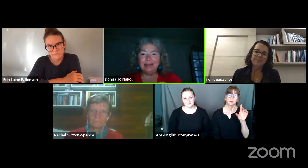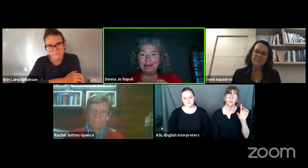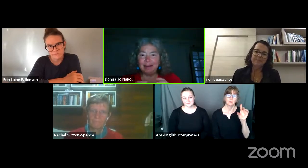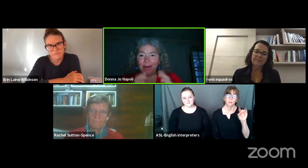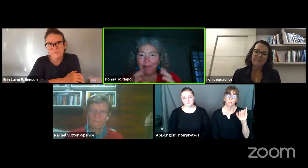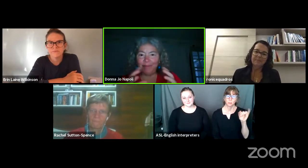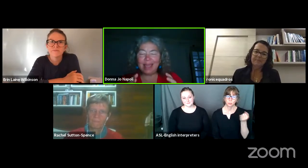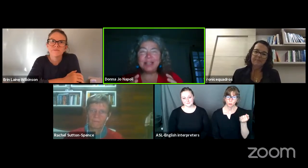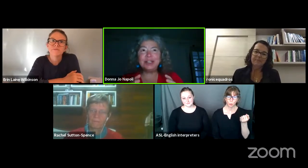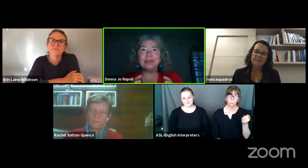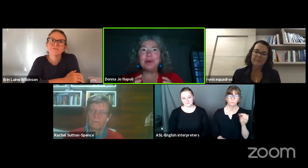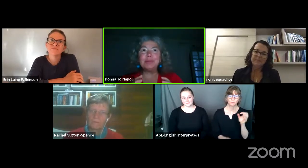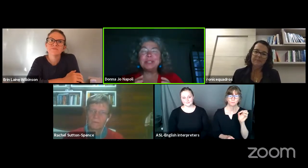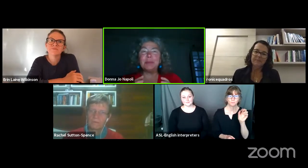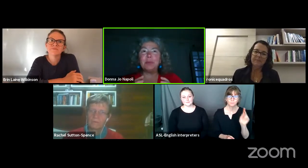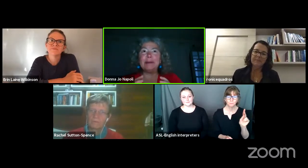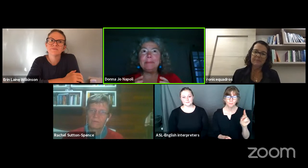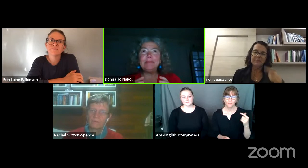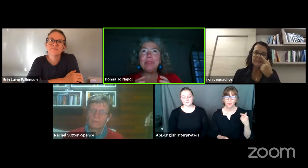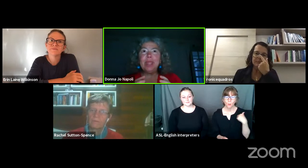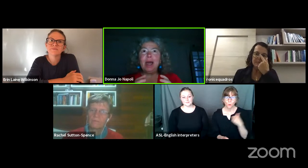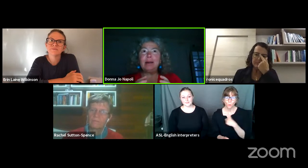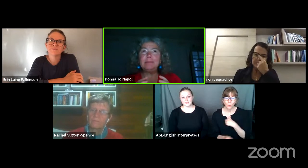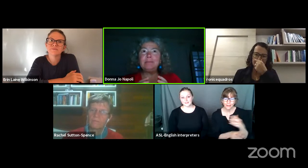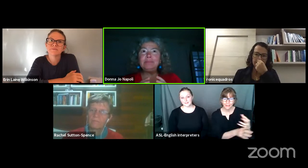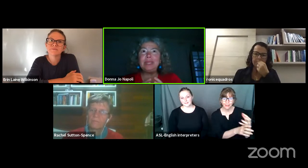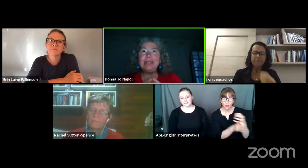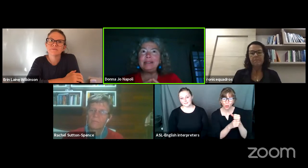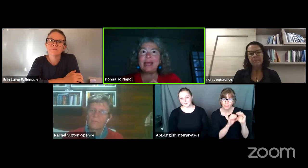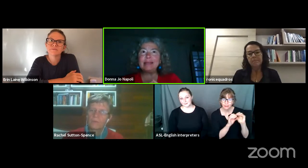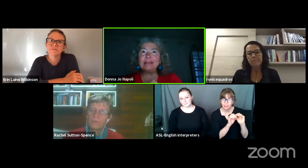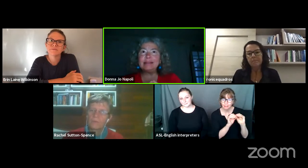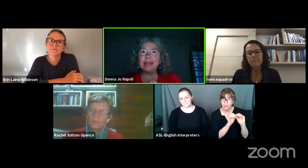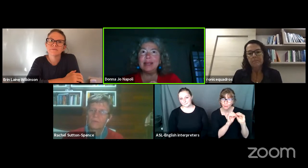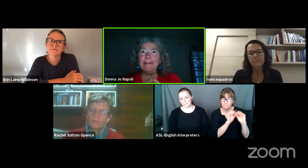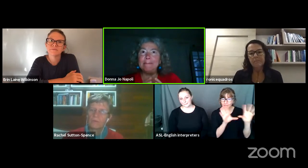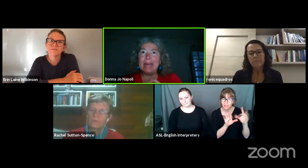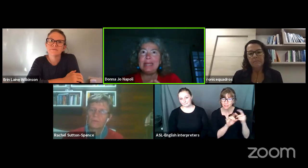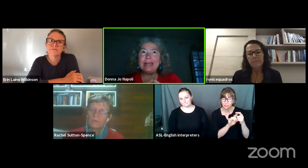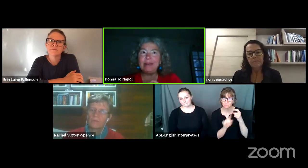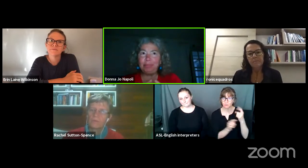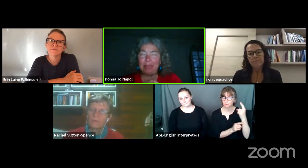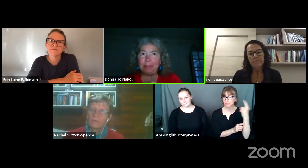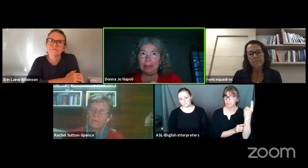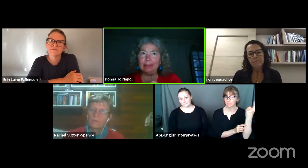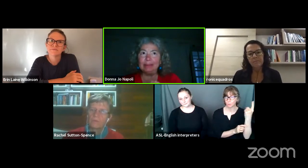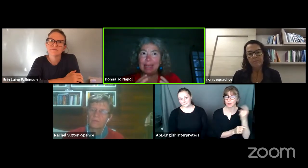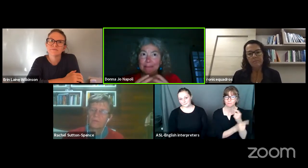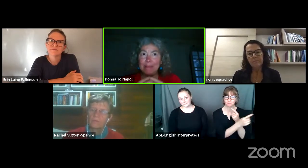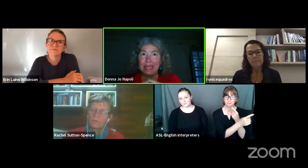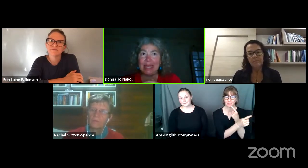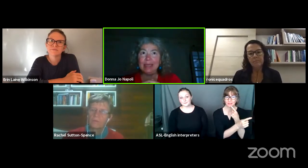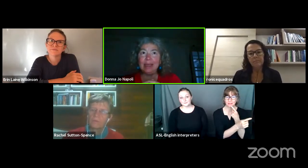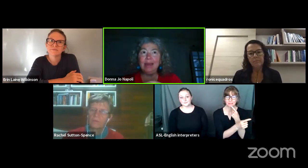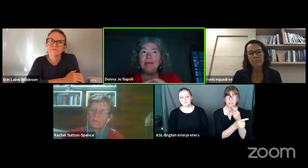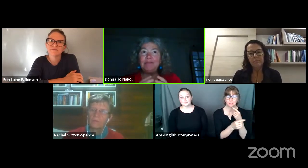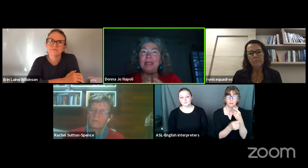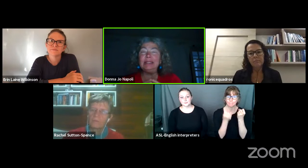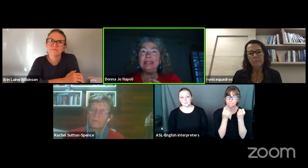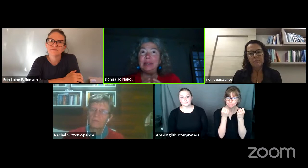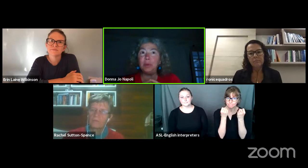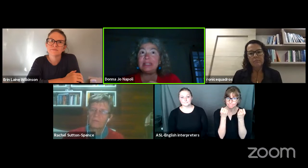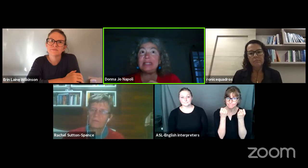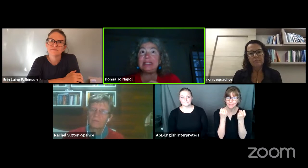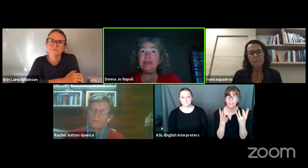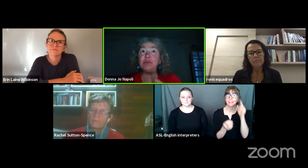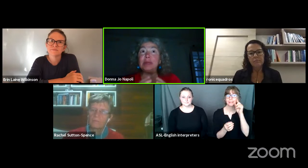We had a little clarification from someone. He says, many deaf people like me